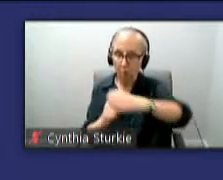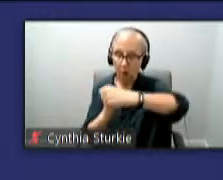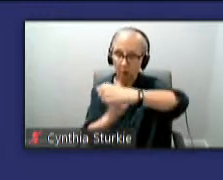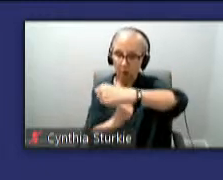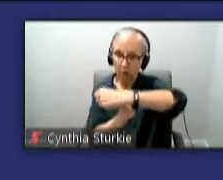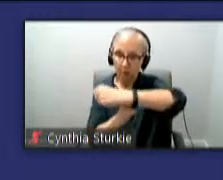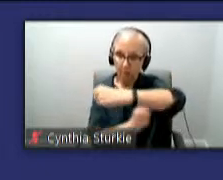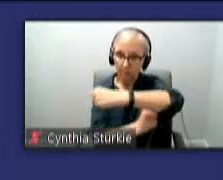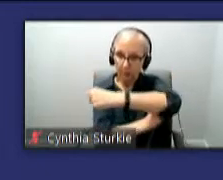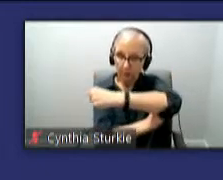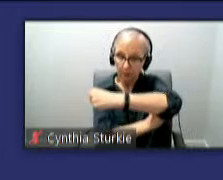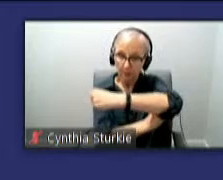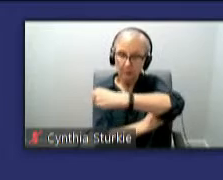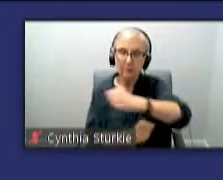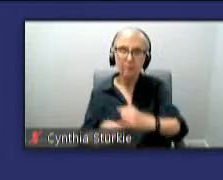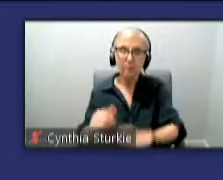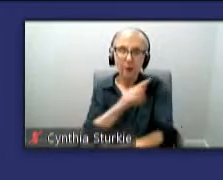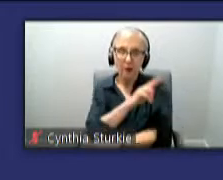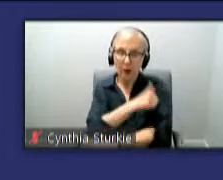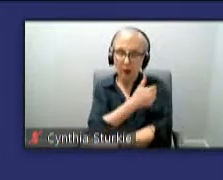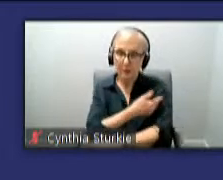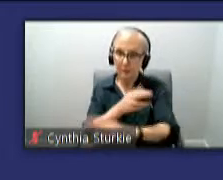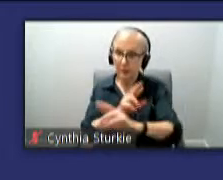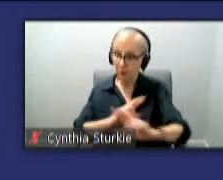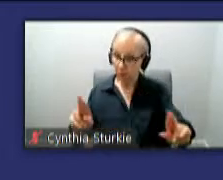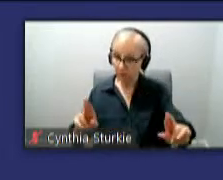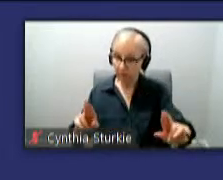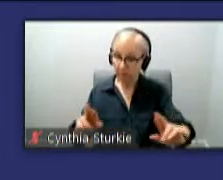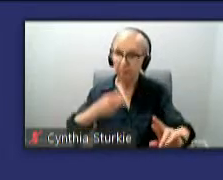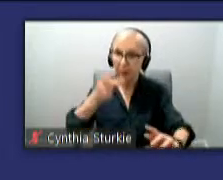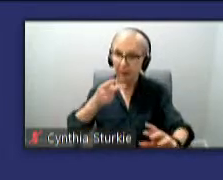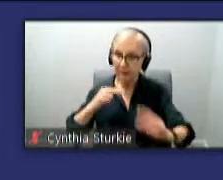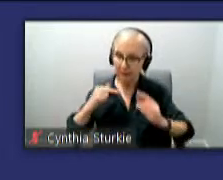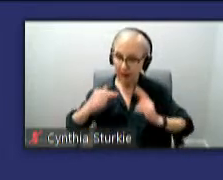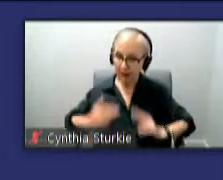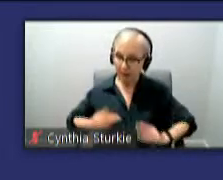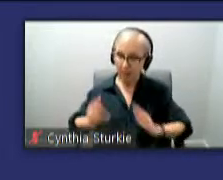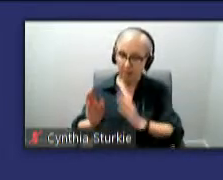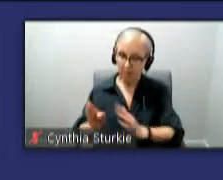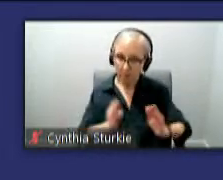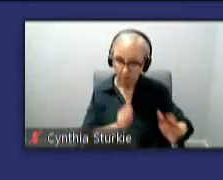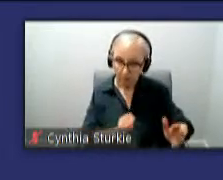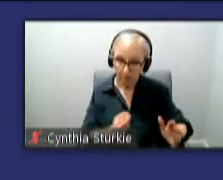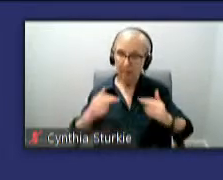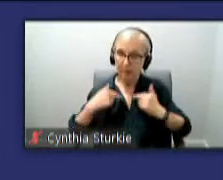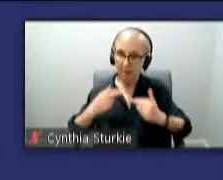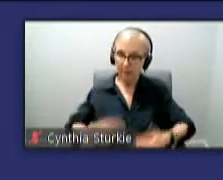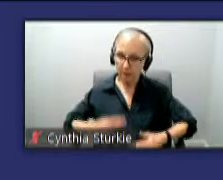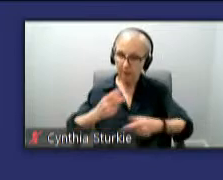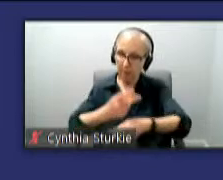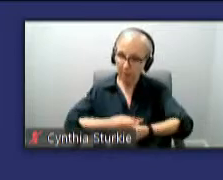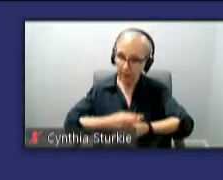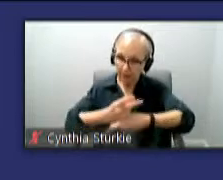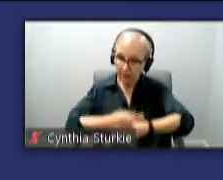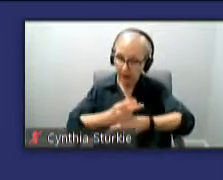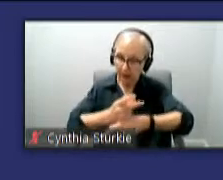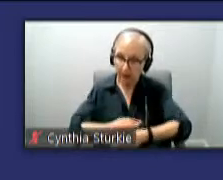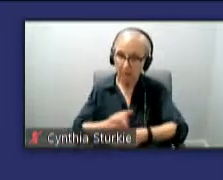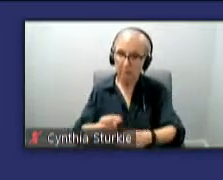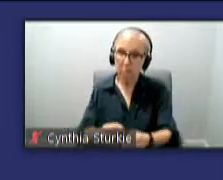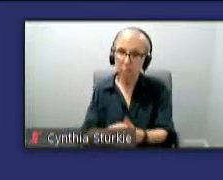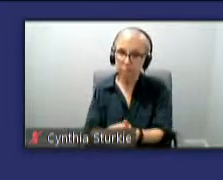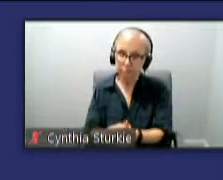to our roadmap: hospital readiness, public health preparedness, healthcare workforce expansion, and engaging in federal